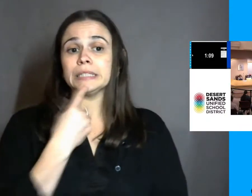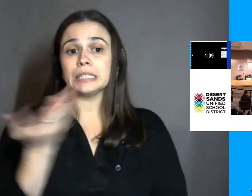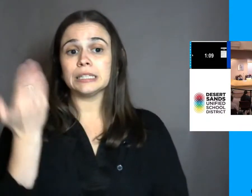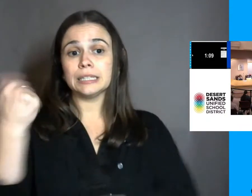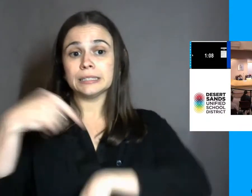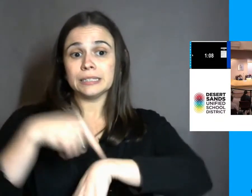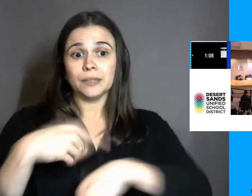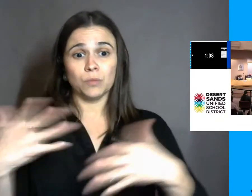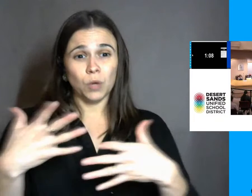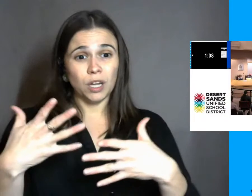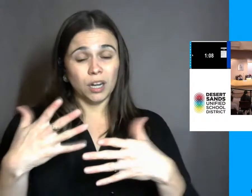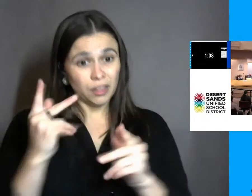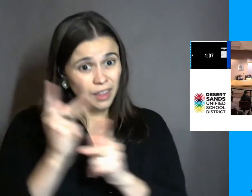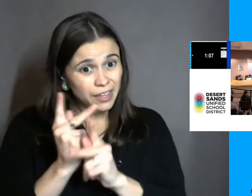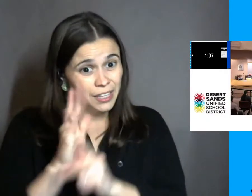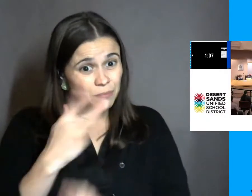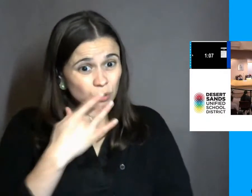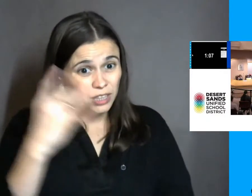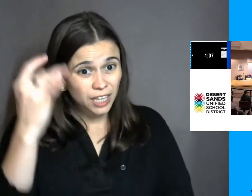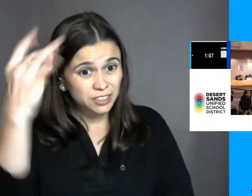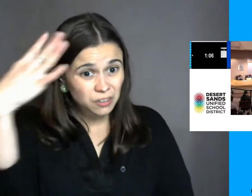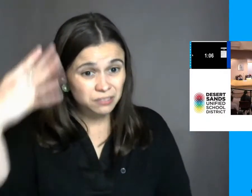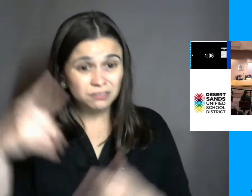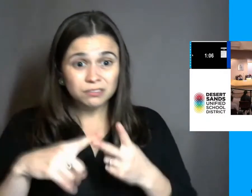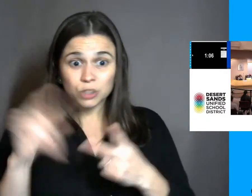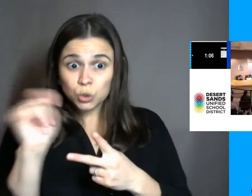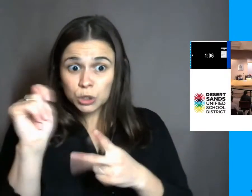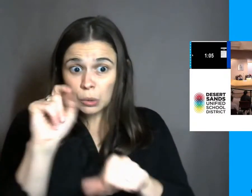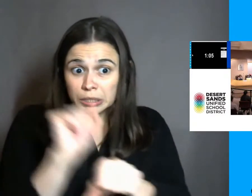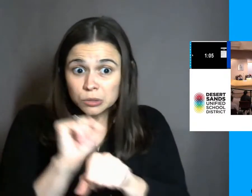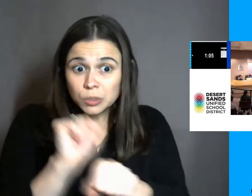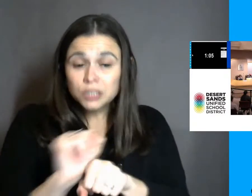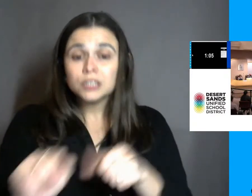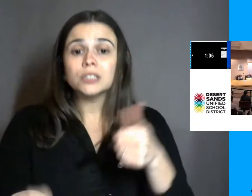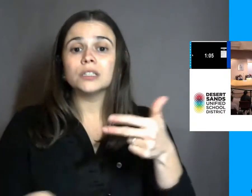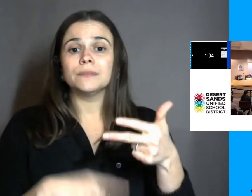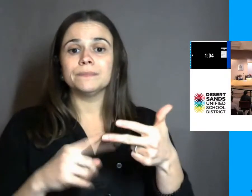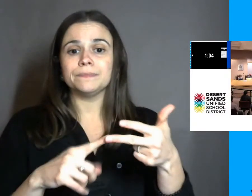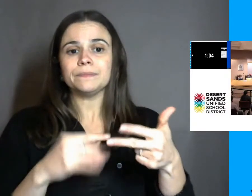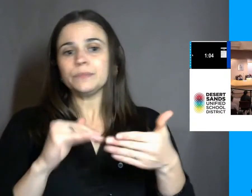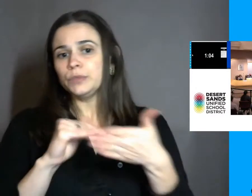keep your lights on, your toilets flushing, excuse me.